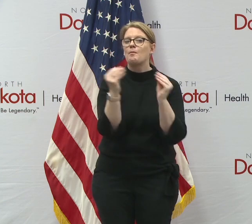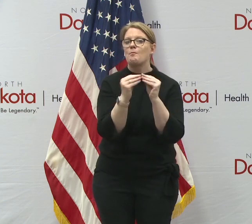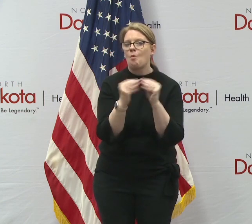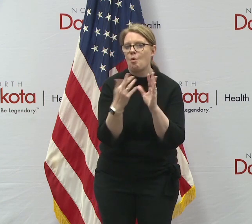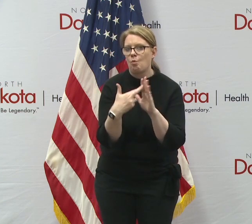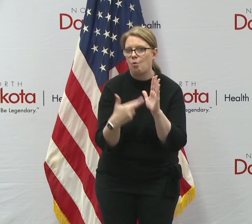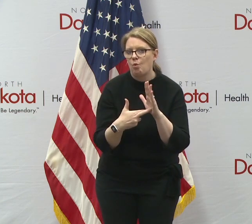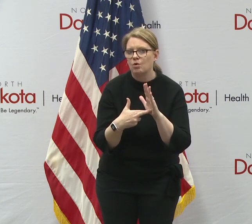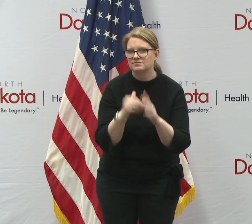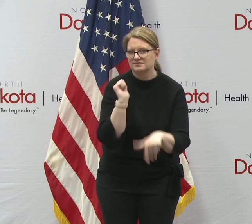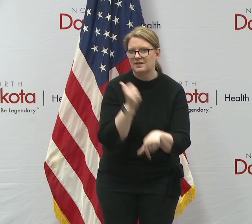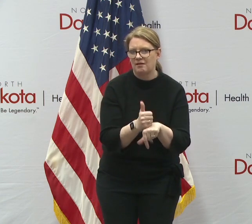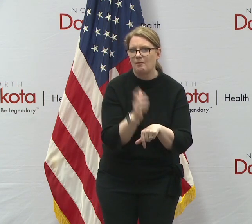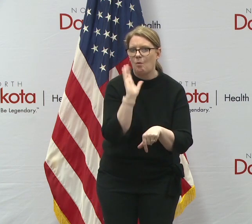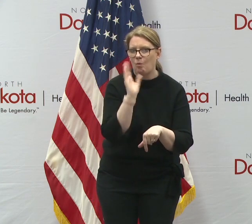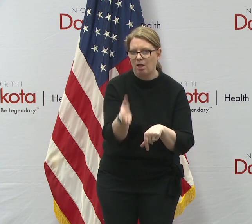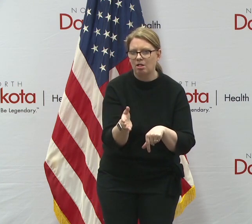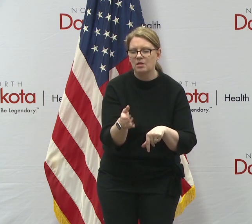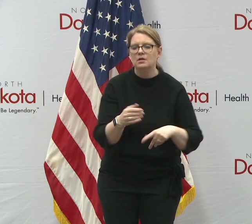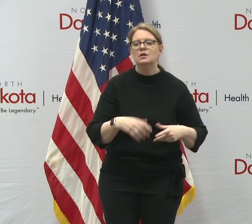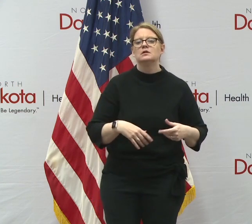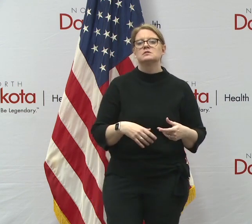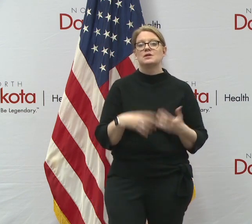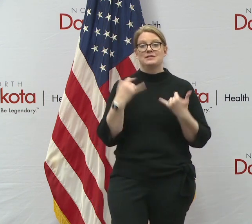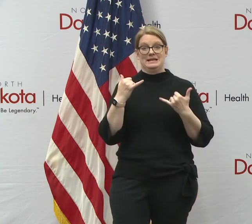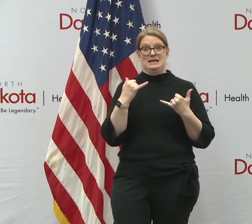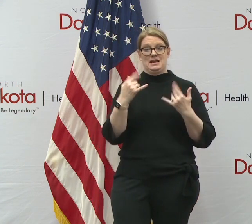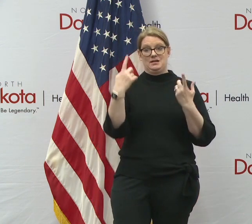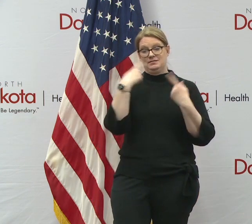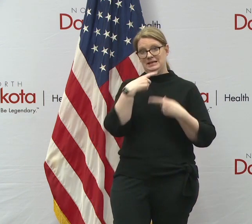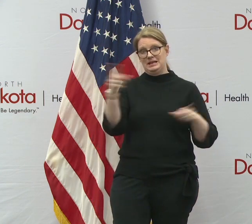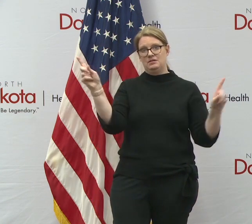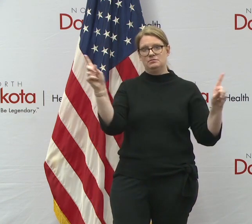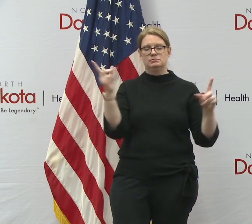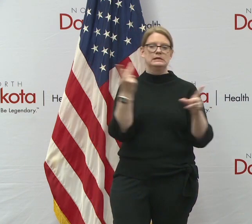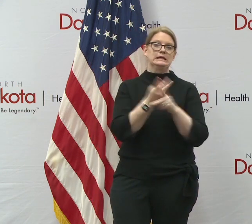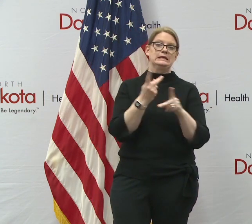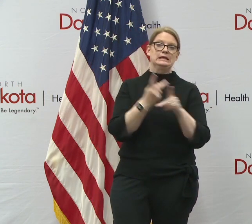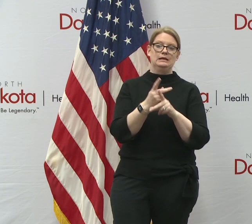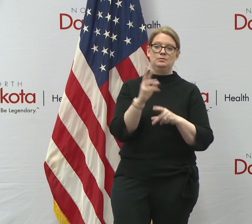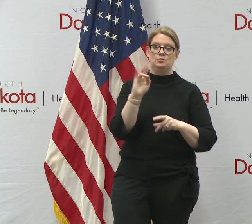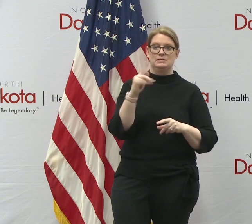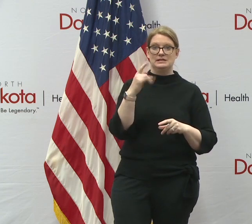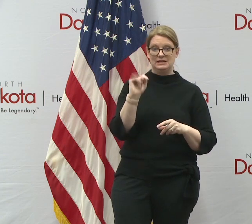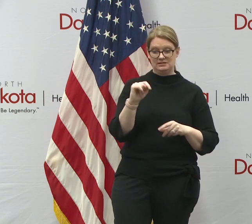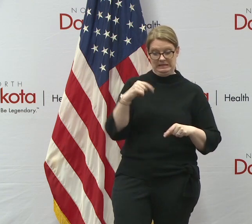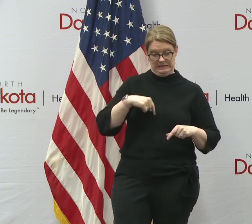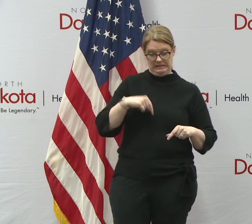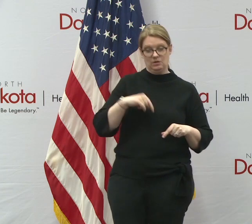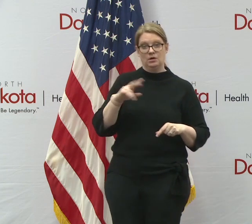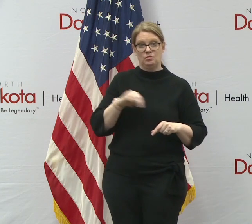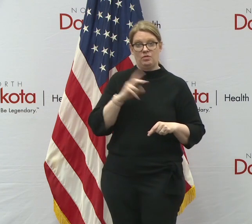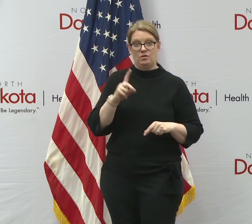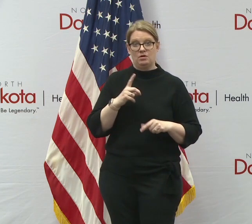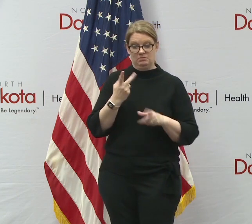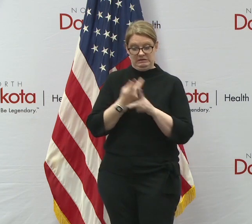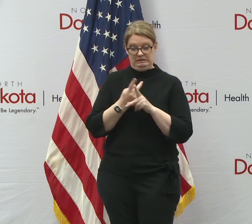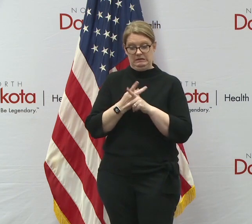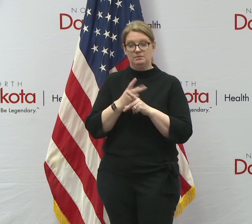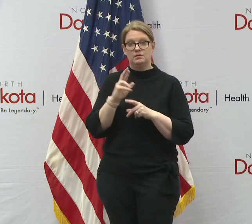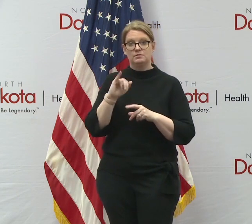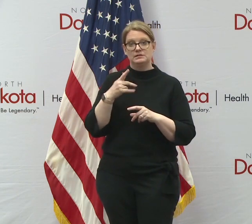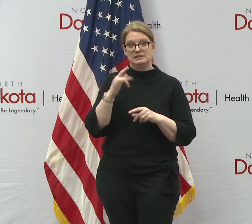guidance around that. But what we've been telling everybody right now is keep your receipts. The state of North Dakota is keeping its receipts. If we only